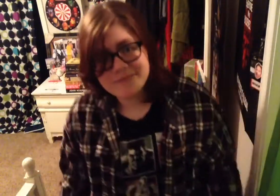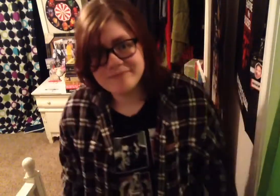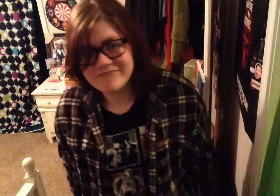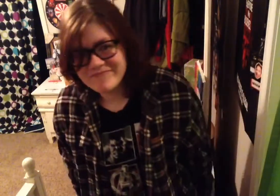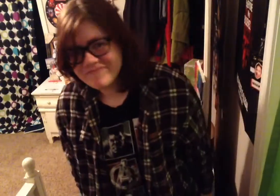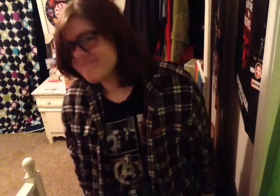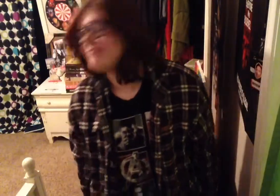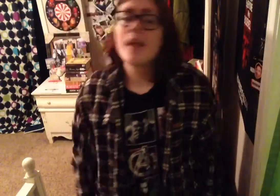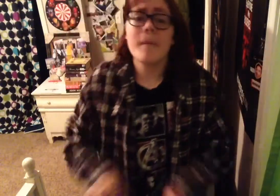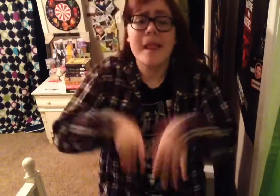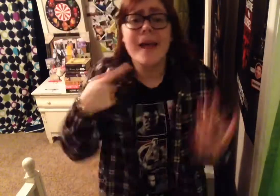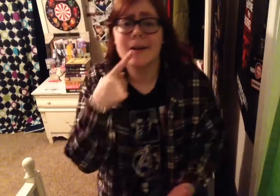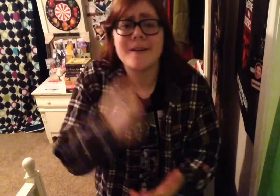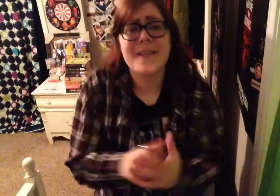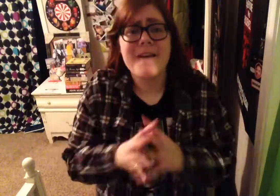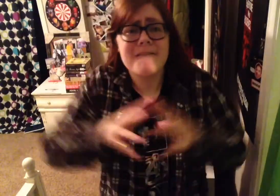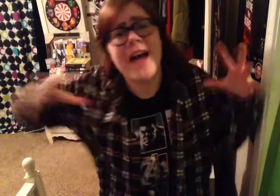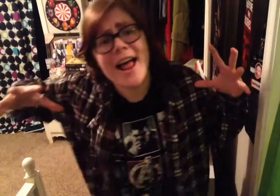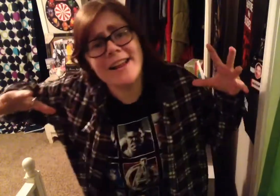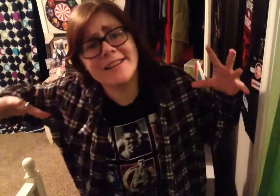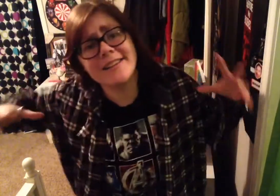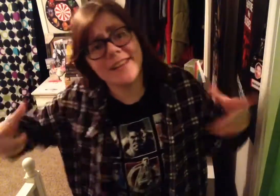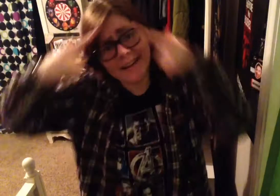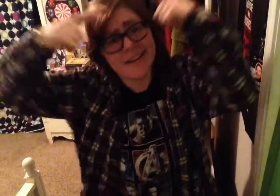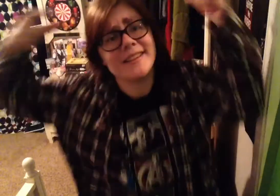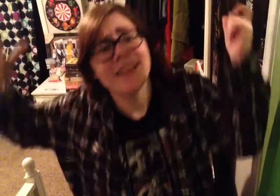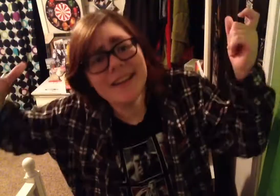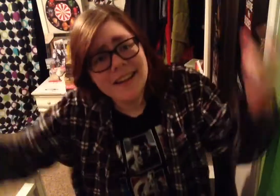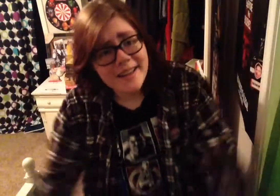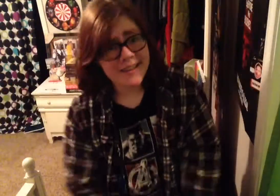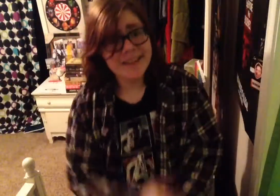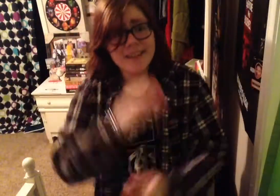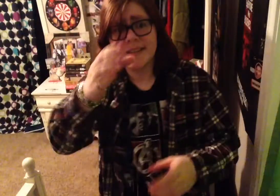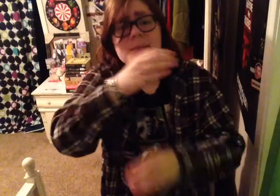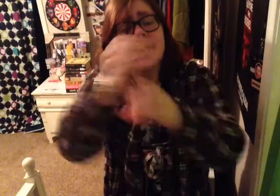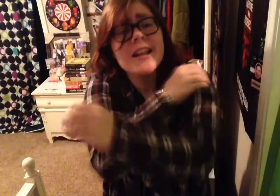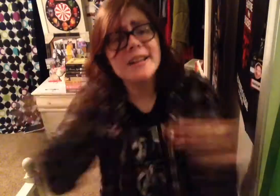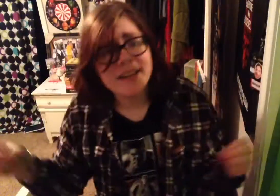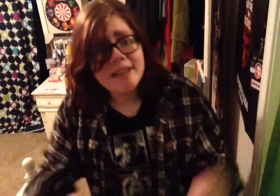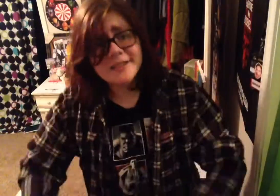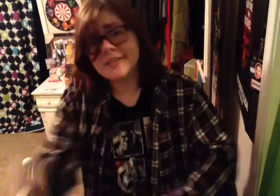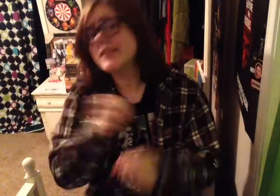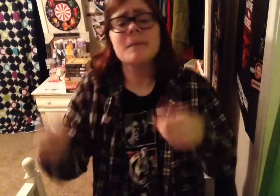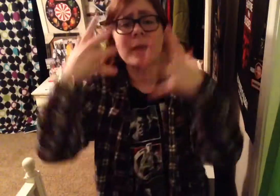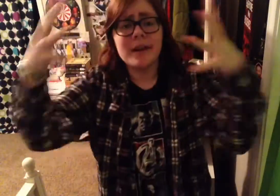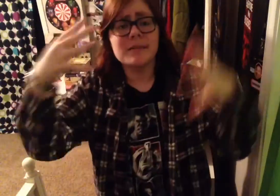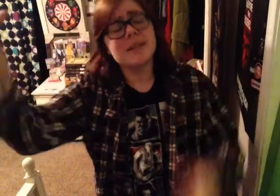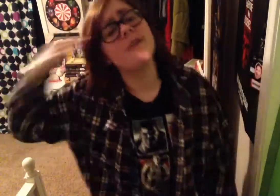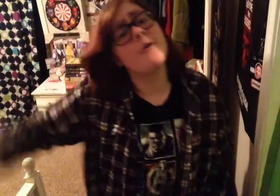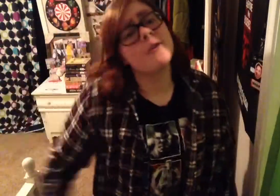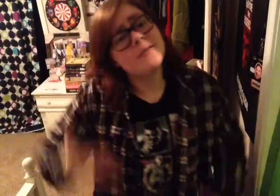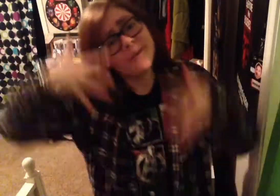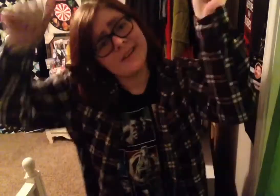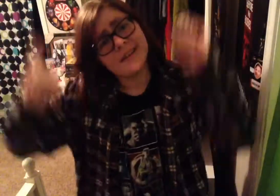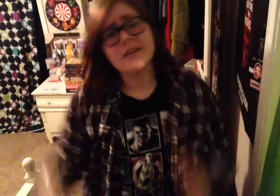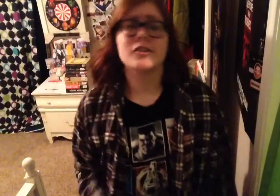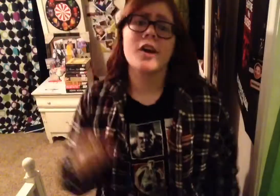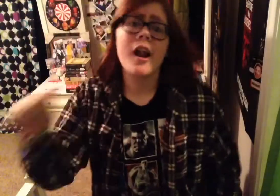An open letter to the fat, arrogant, anti-charismatic, national embarrassment known as President John